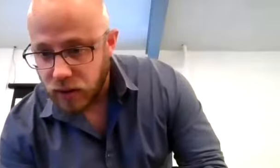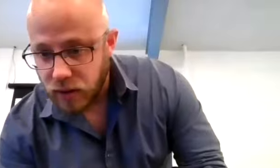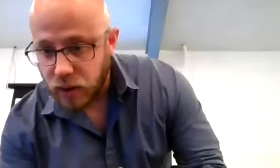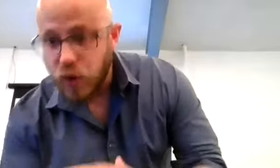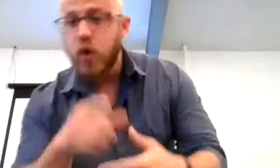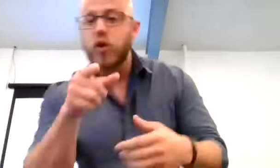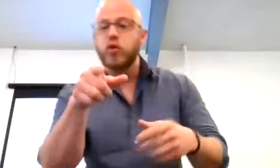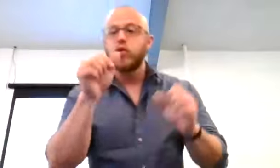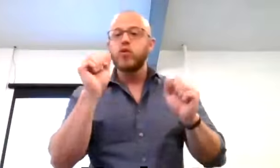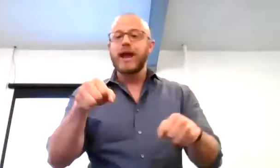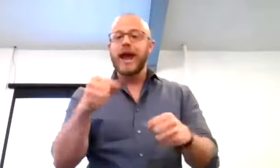comment, I think.